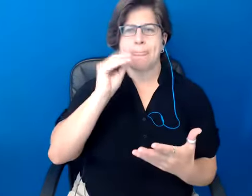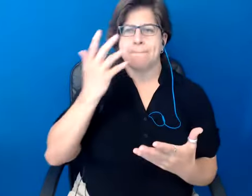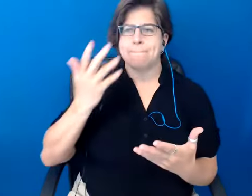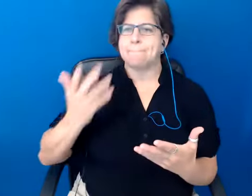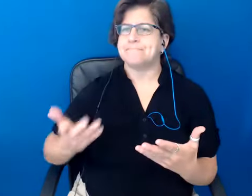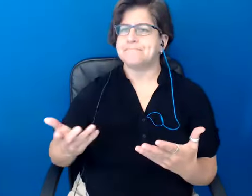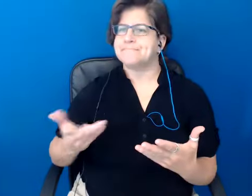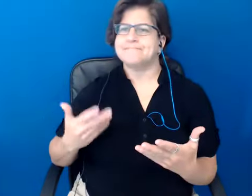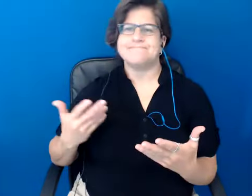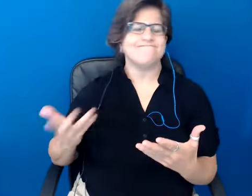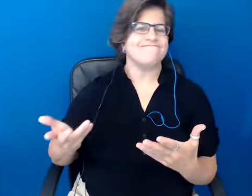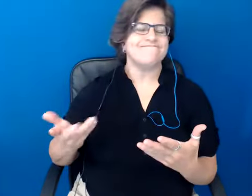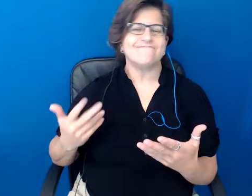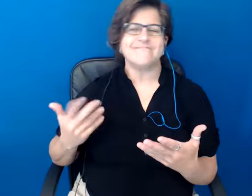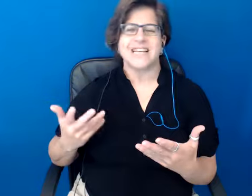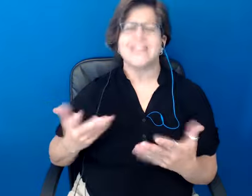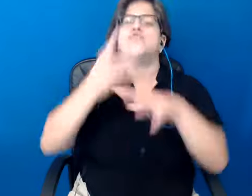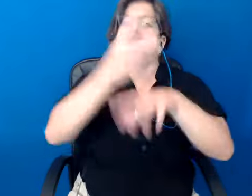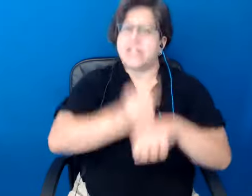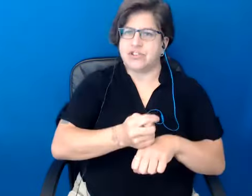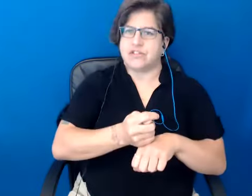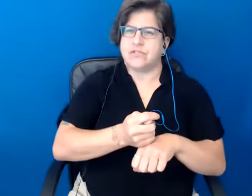willing. And I started to learn about the